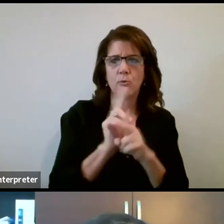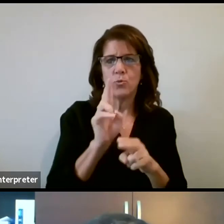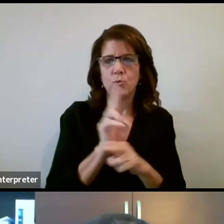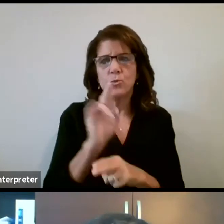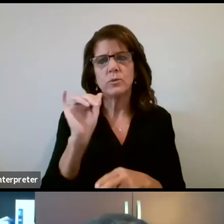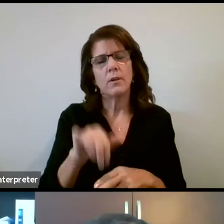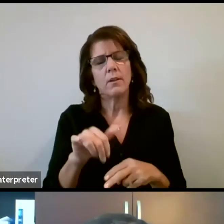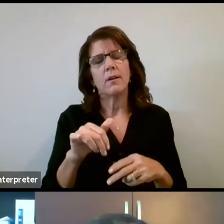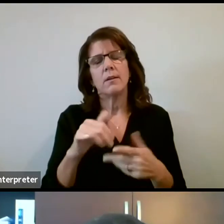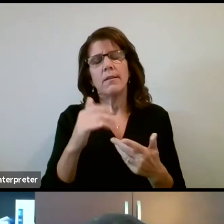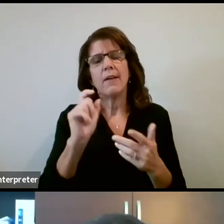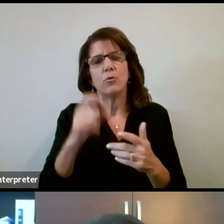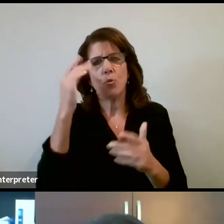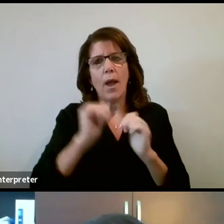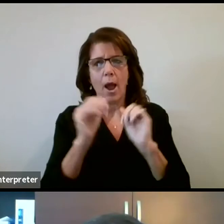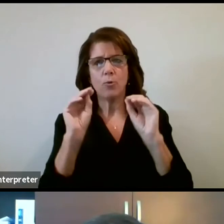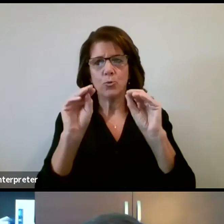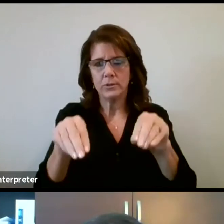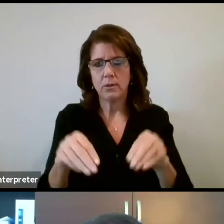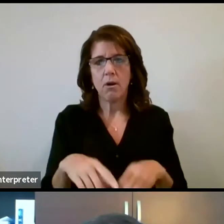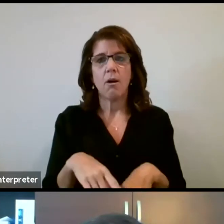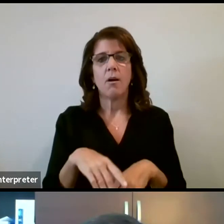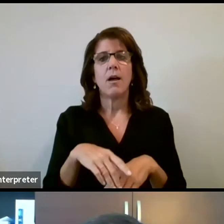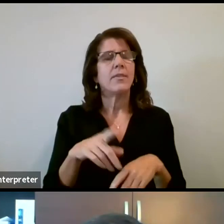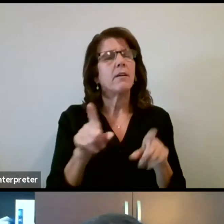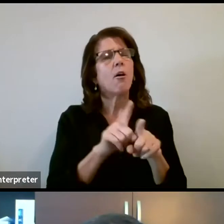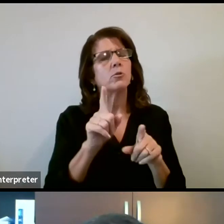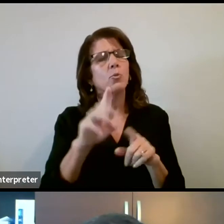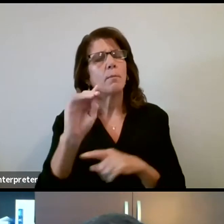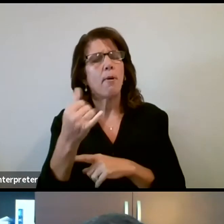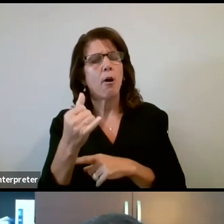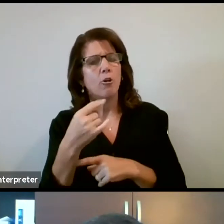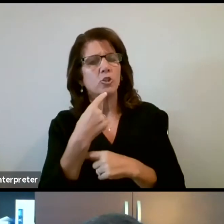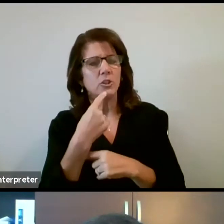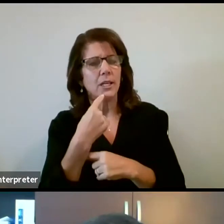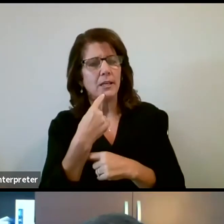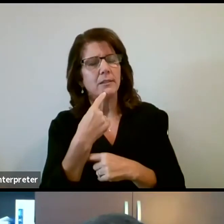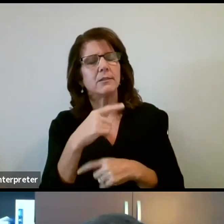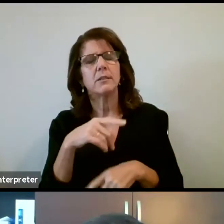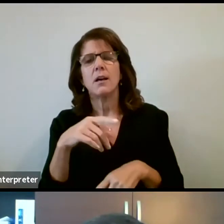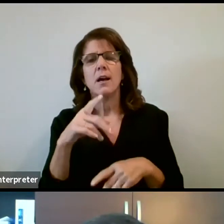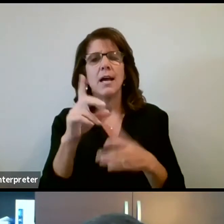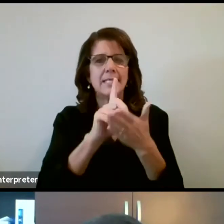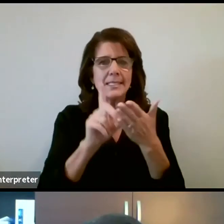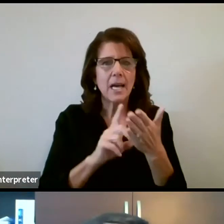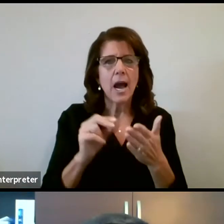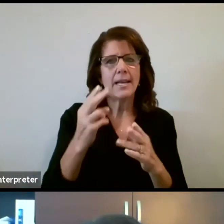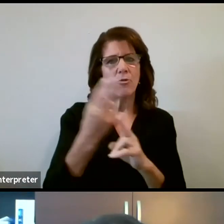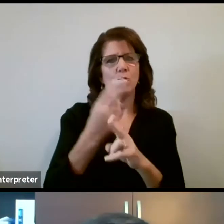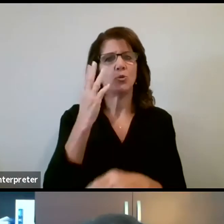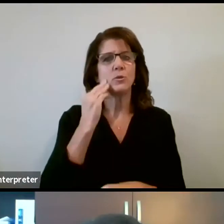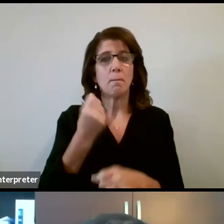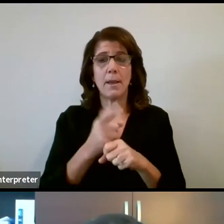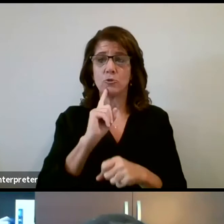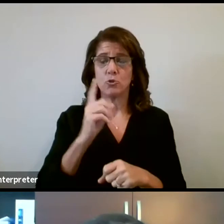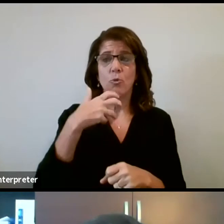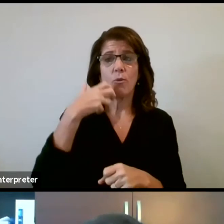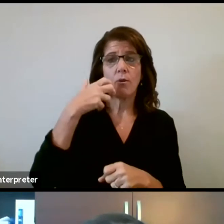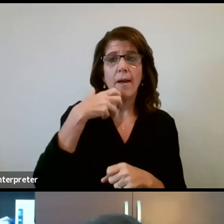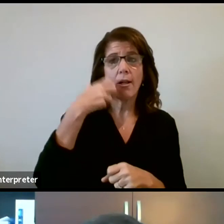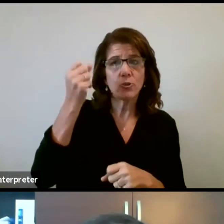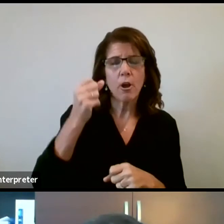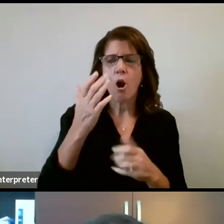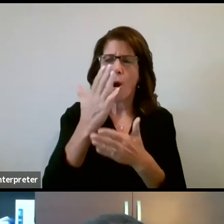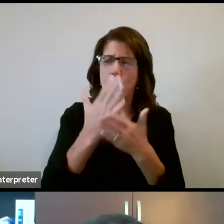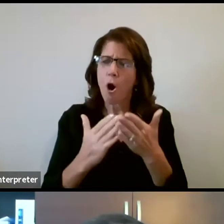going to be a problem. And then echoing again what Maj said about design and user experience. So making sure that older adults are part of the